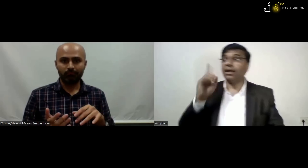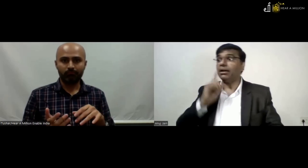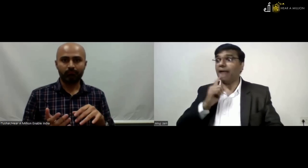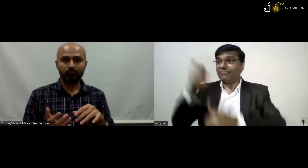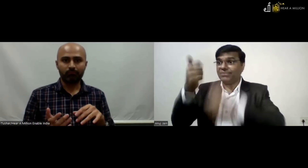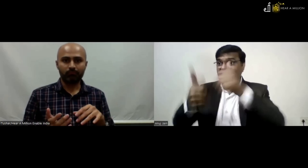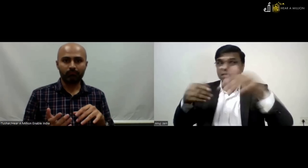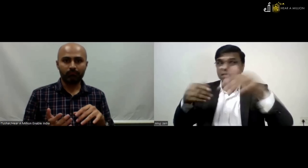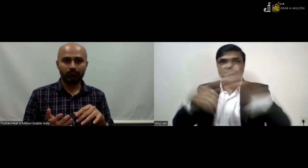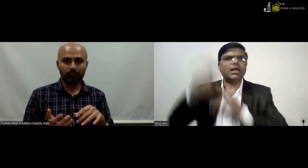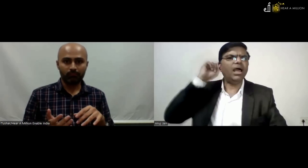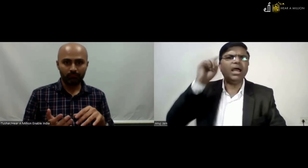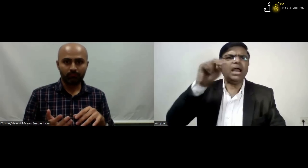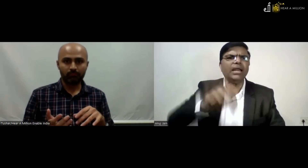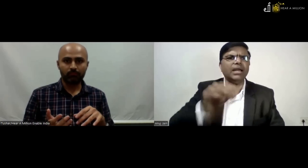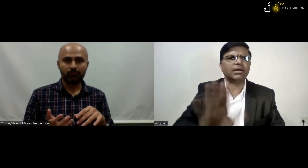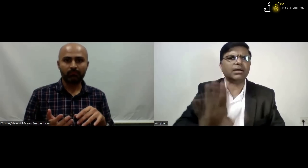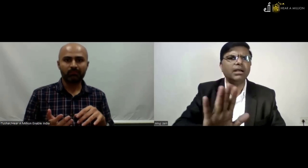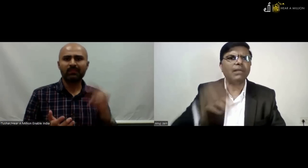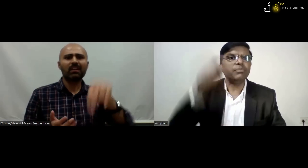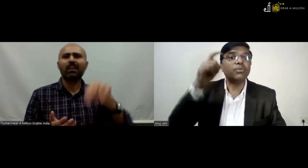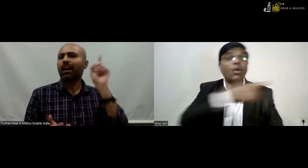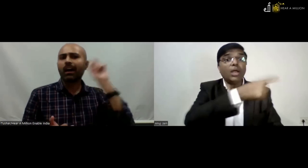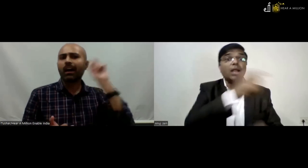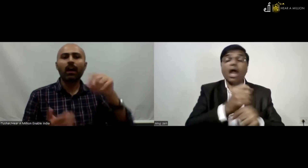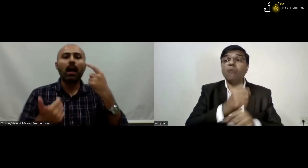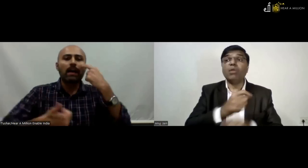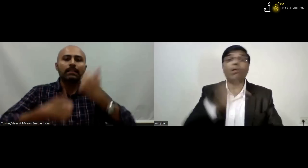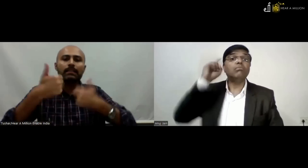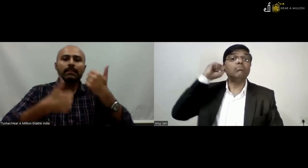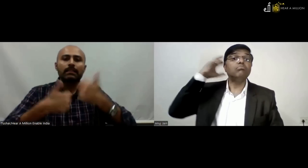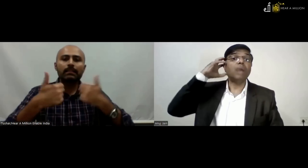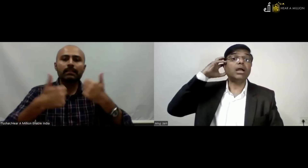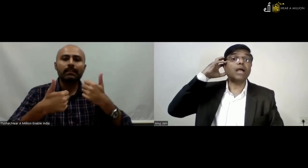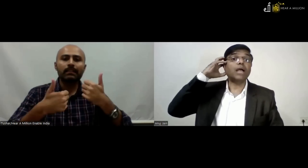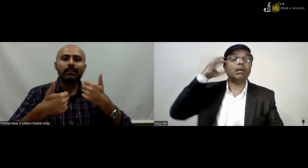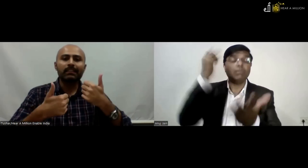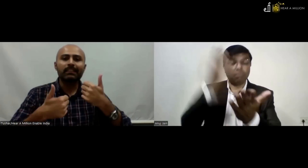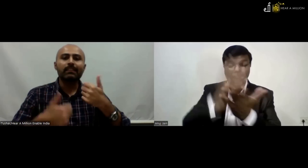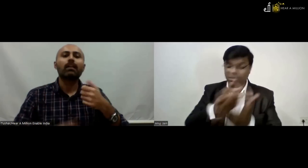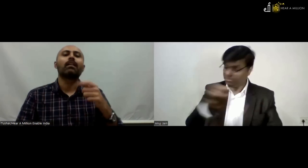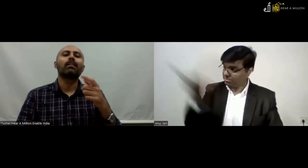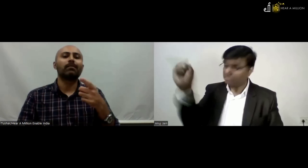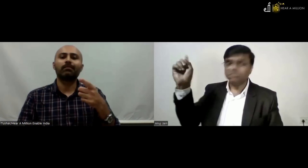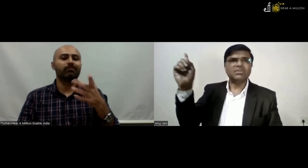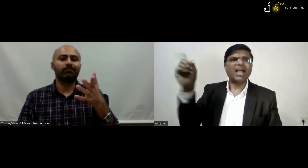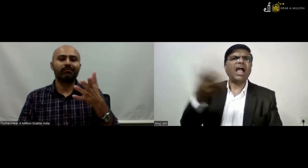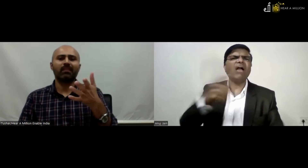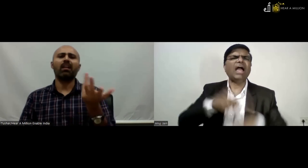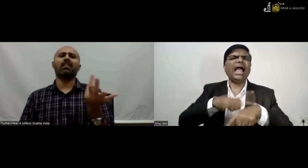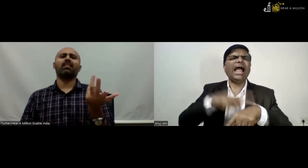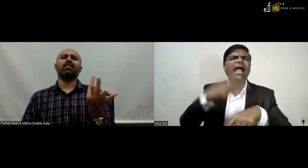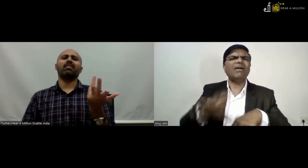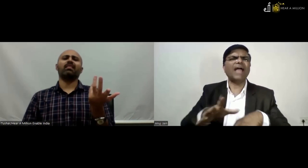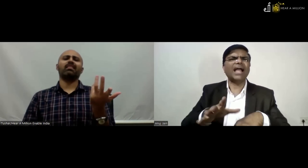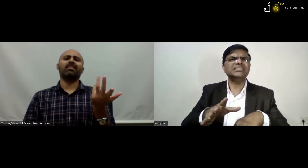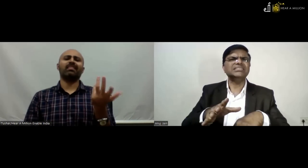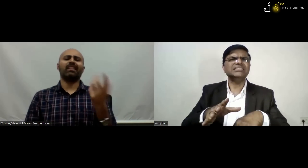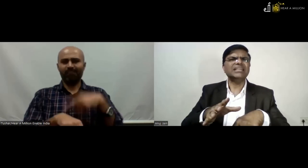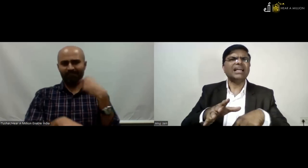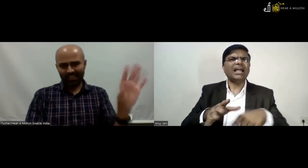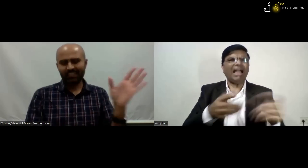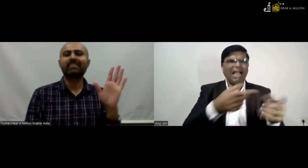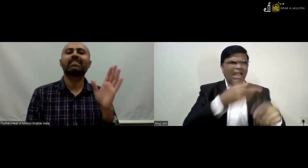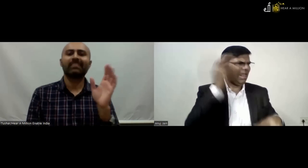be amended, that hearing people can go for getting your license, but only people using